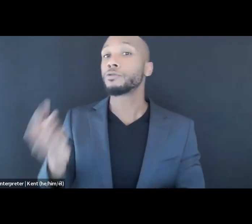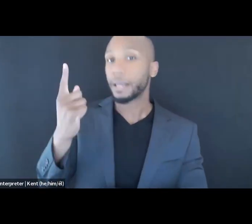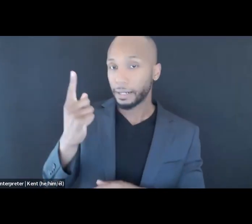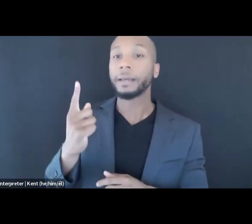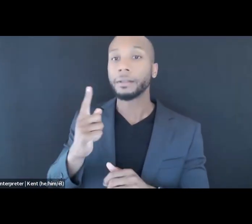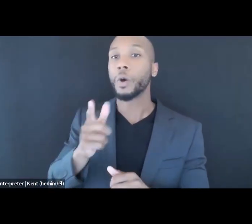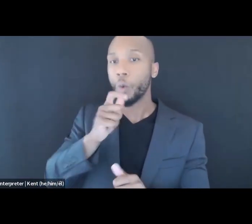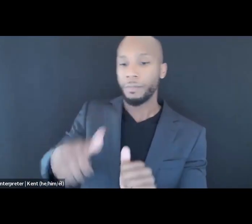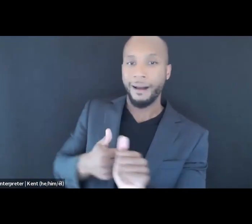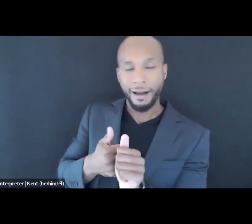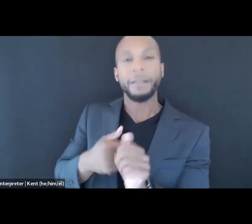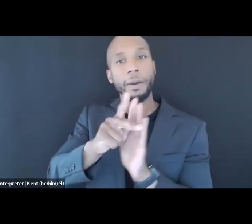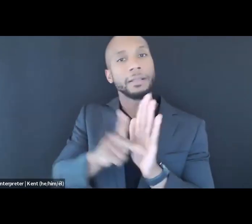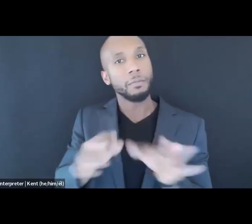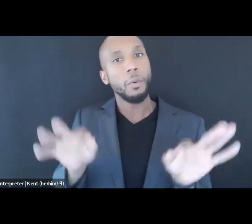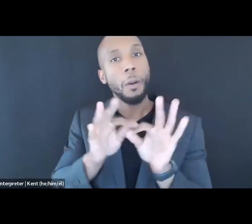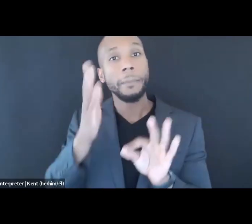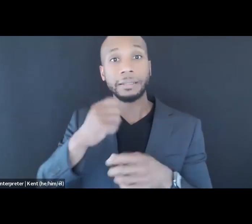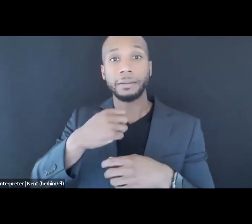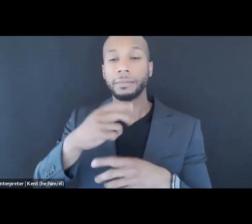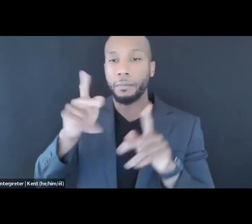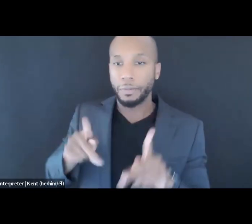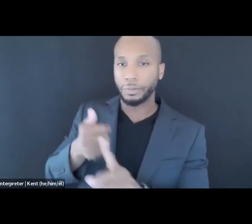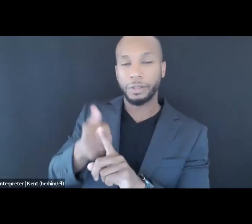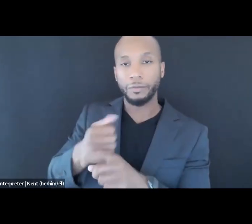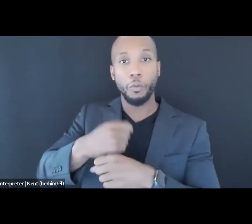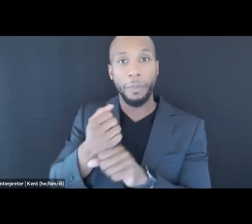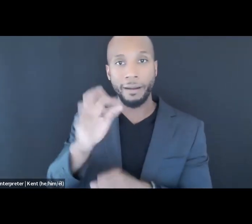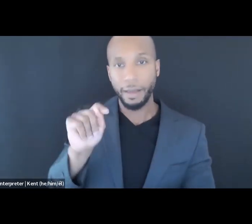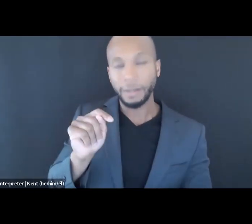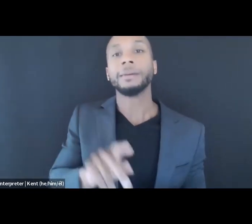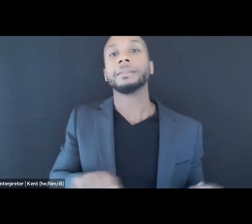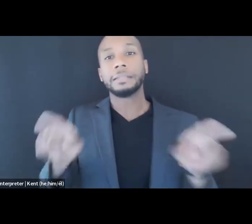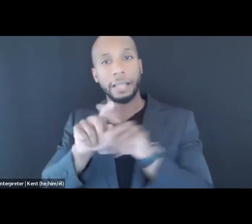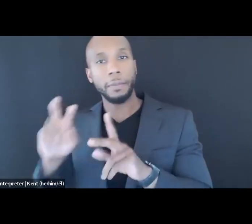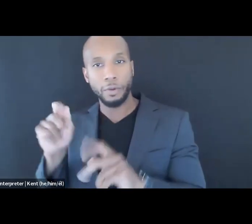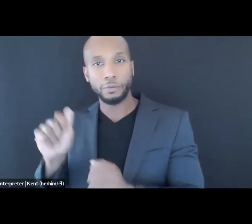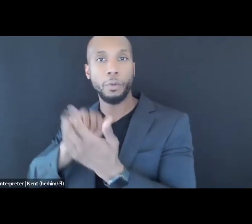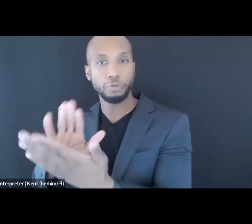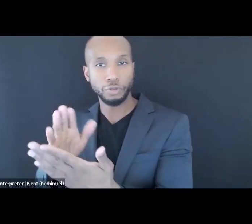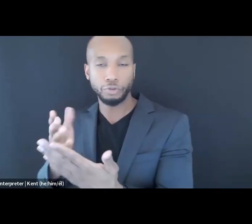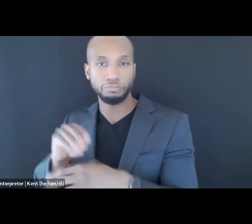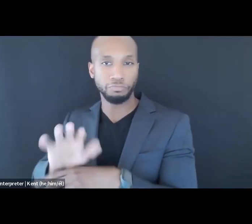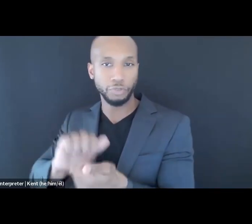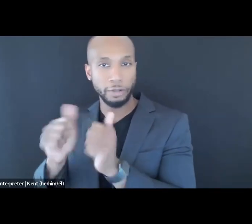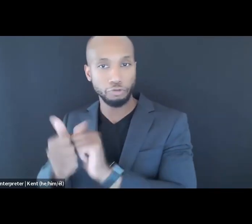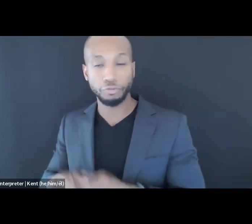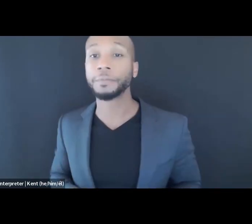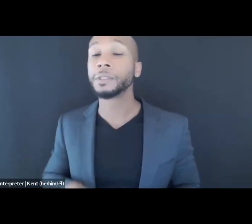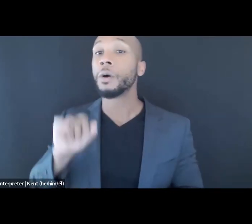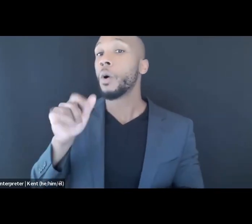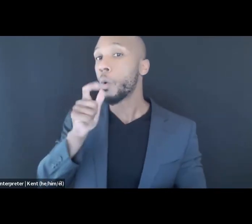policy is really key because the people who created it will often be the same people who you will have to approach to change it.